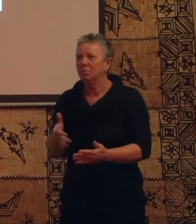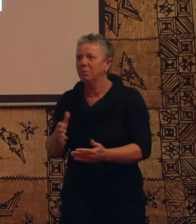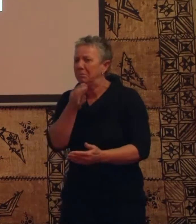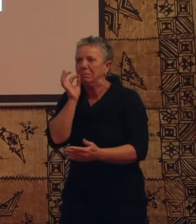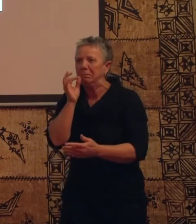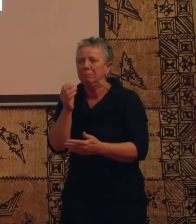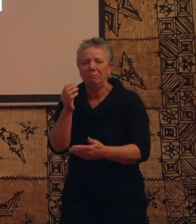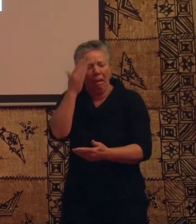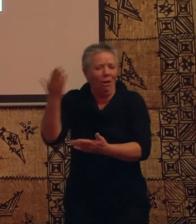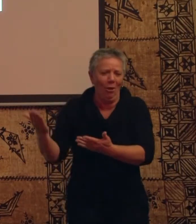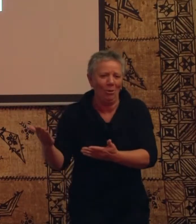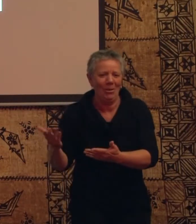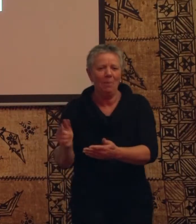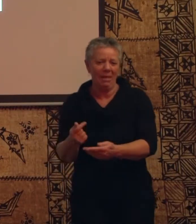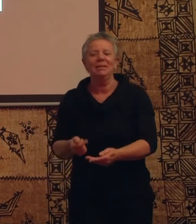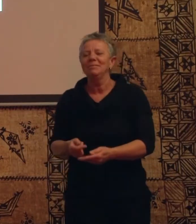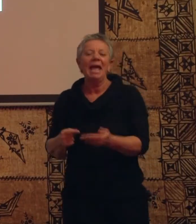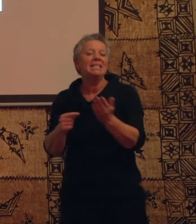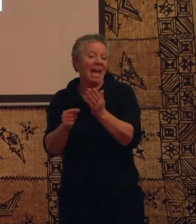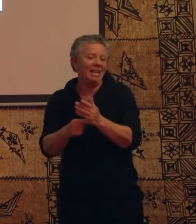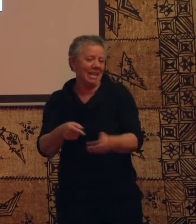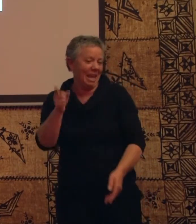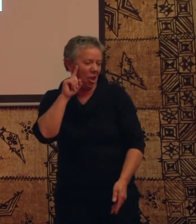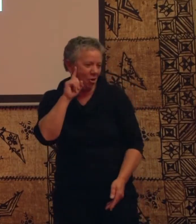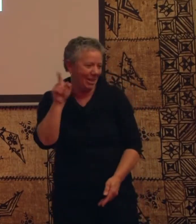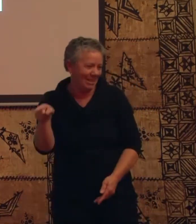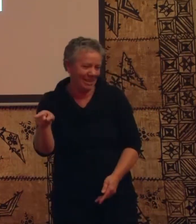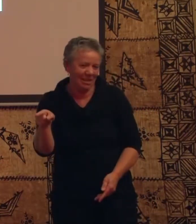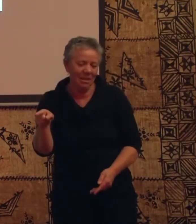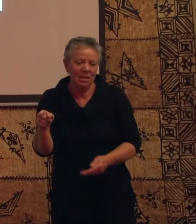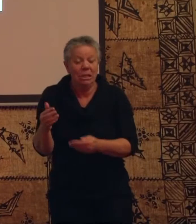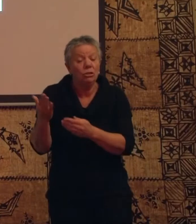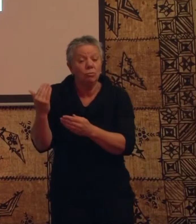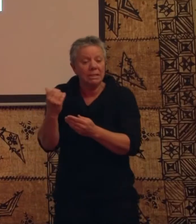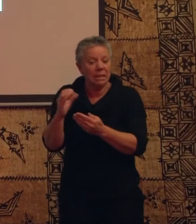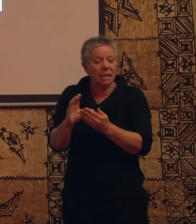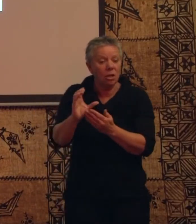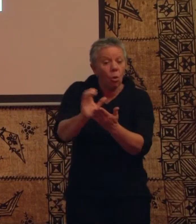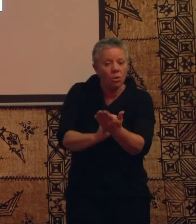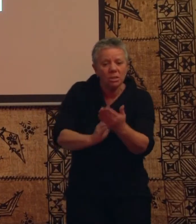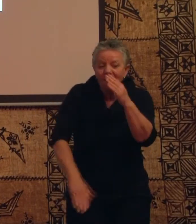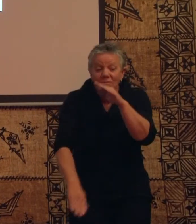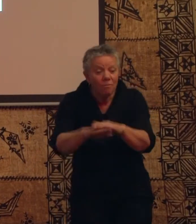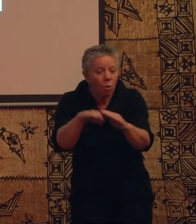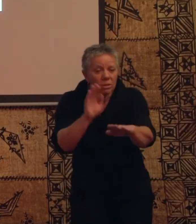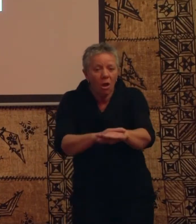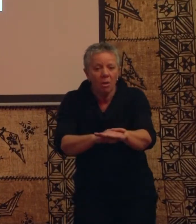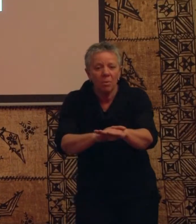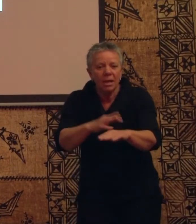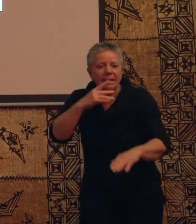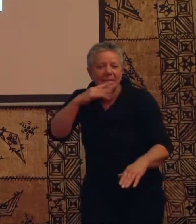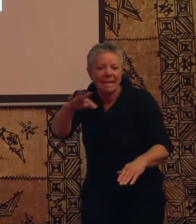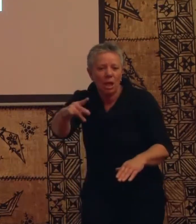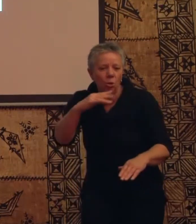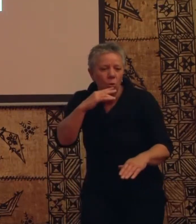Tanya can actually hear. She's recently returned from a 1 year's full immersion in a Te Reo Māori program, and she's